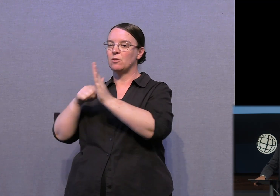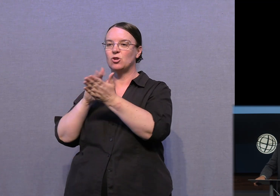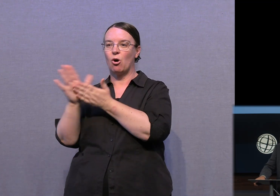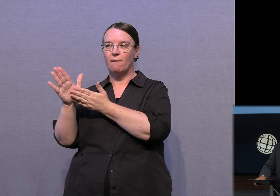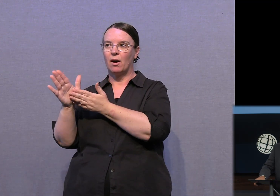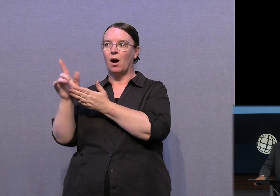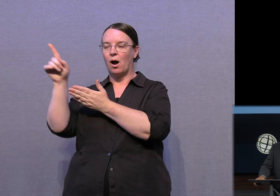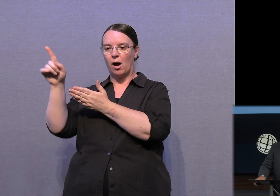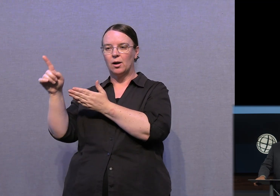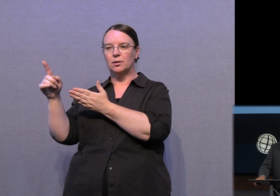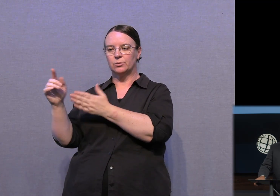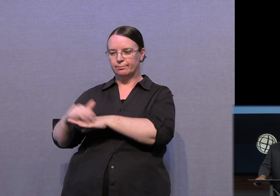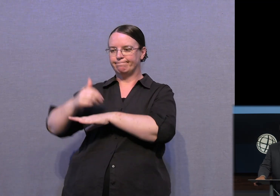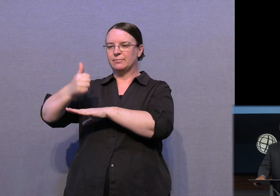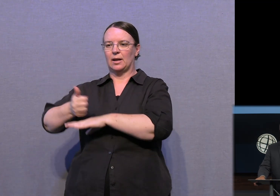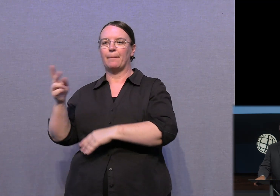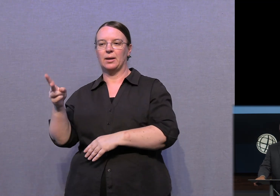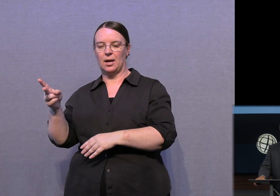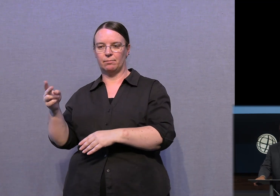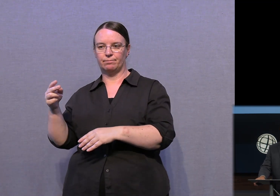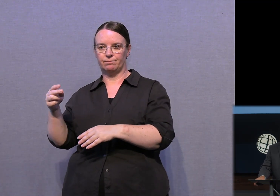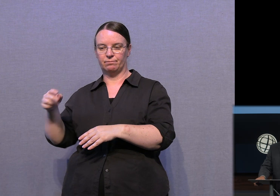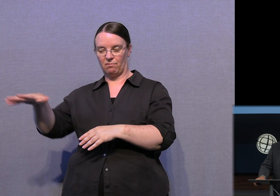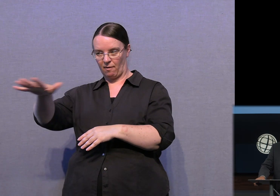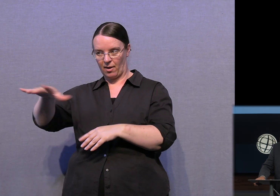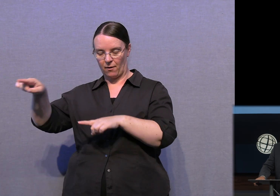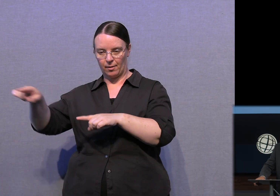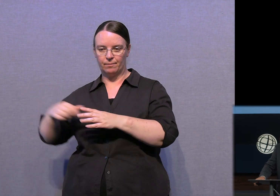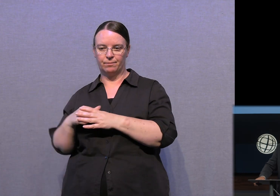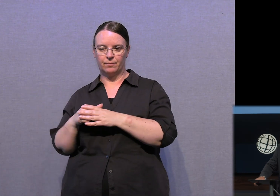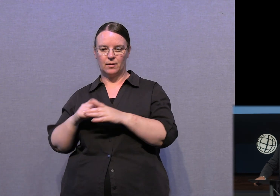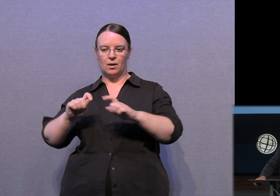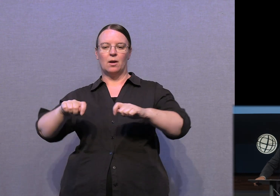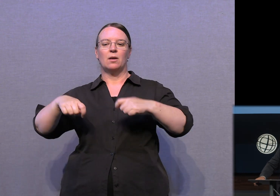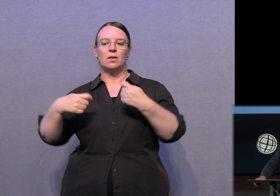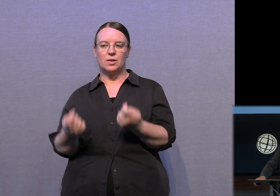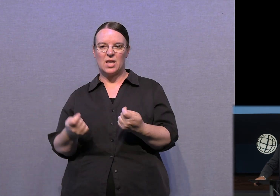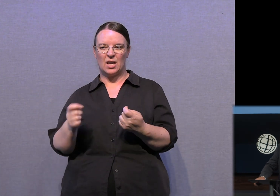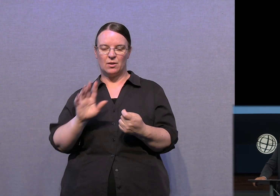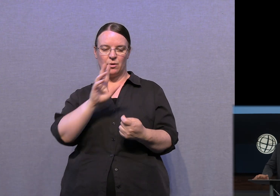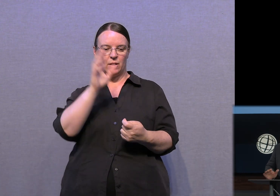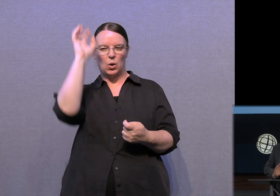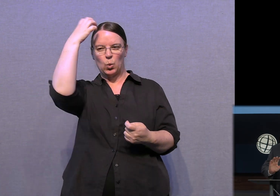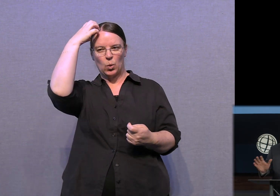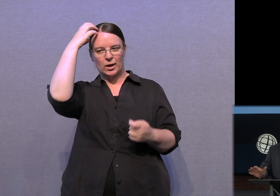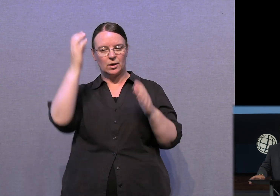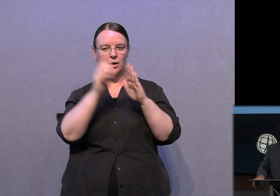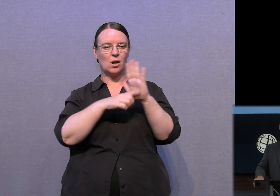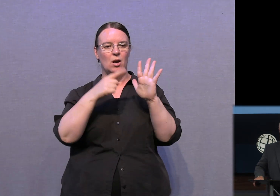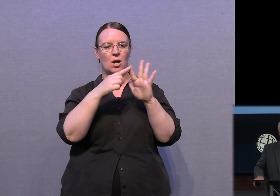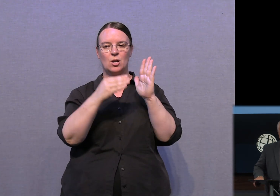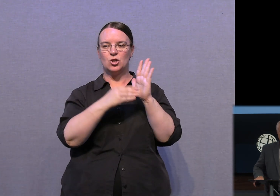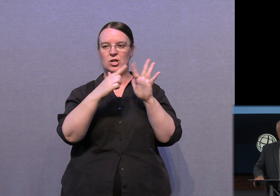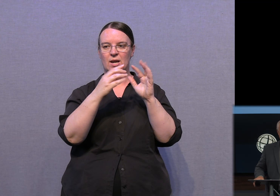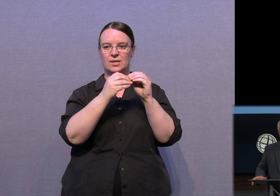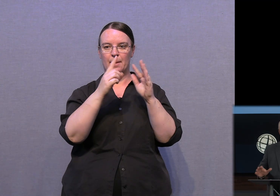land of Israel. Of course, right after that, Jezebel, the wicked queen, threatened to kill Elijah. And so he fled for his